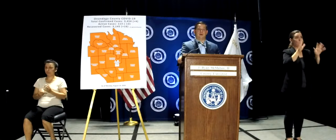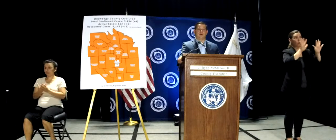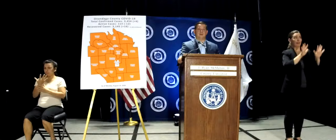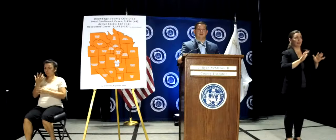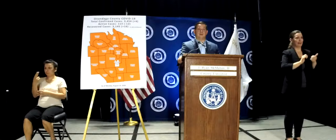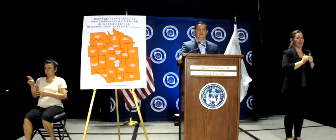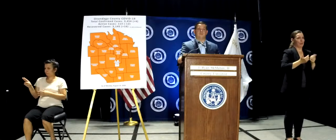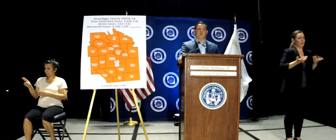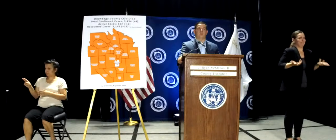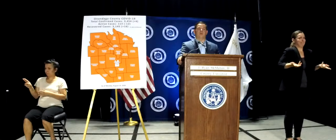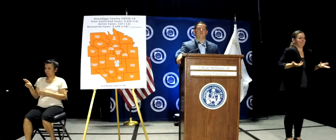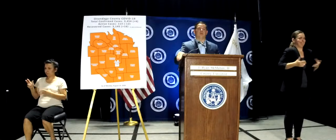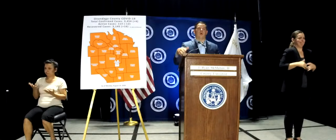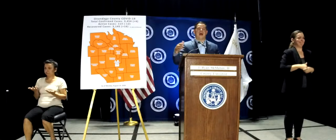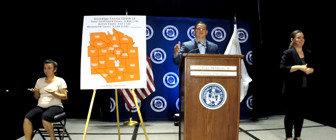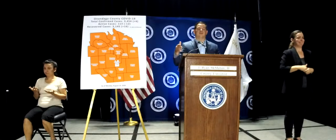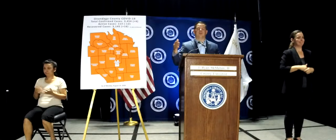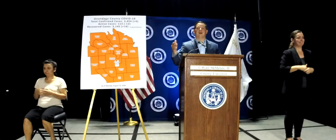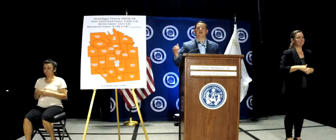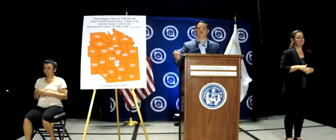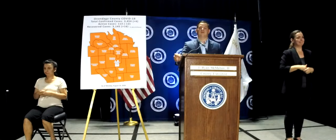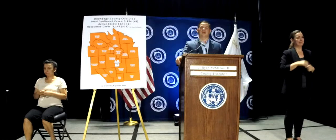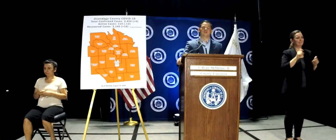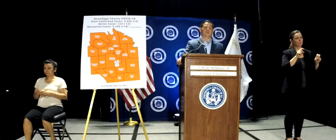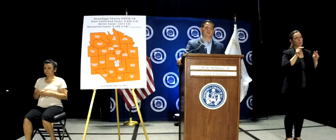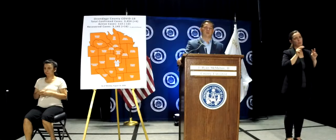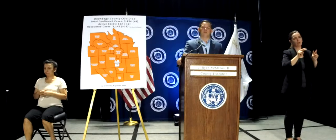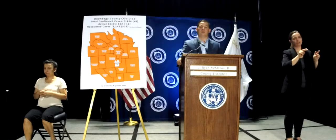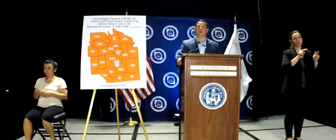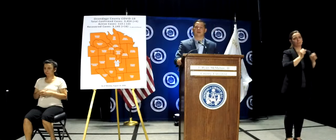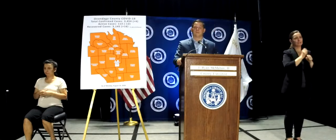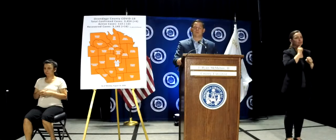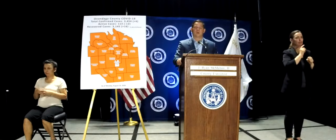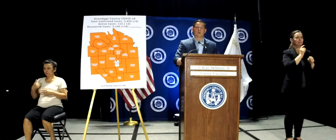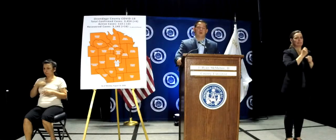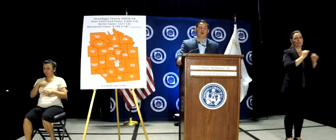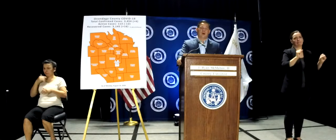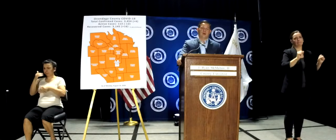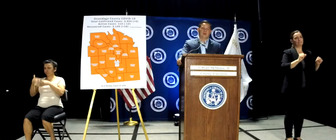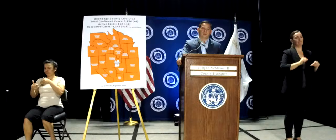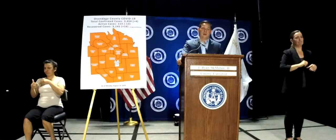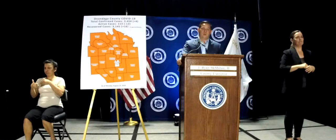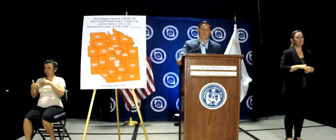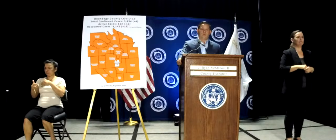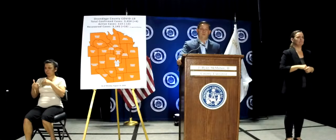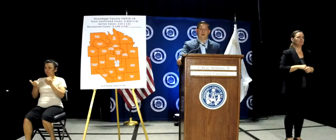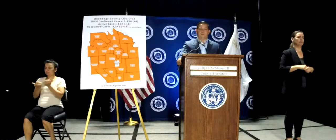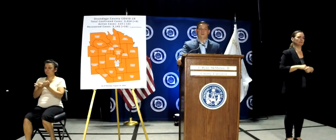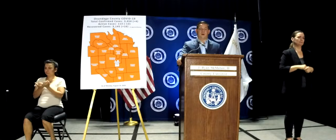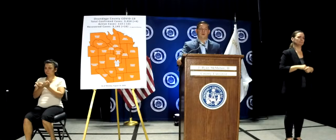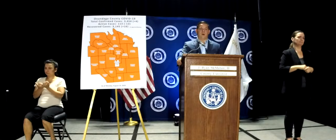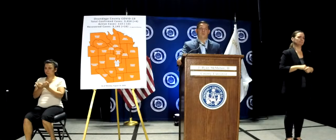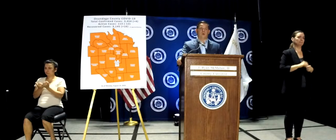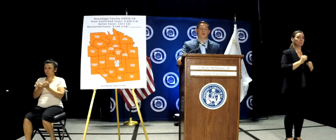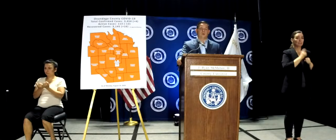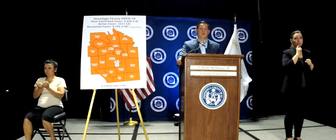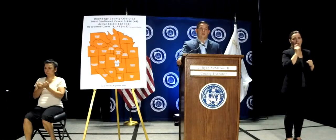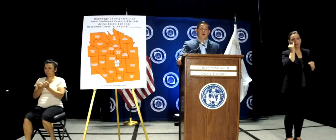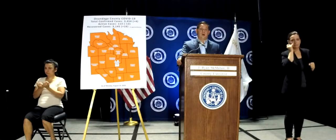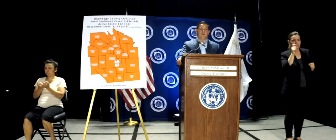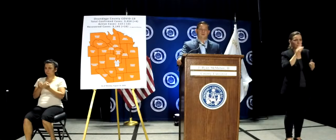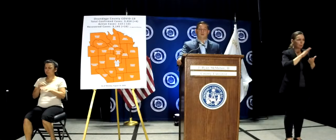do except for proactive, preventative investments that we've been making, and that we'd be happy to talk about